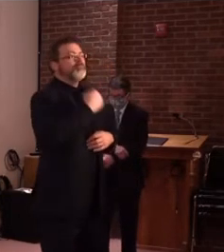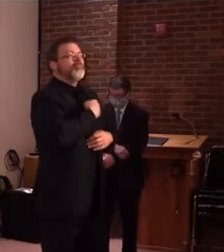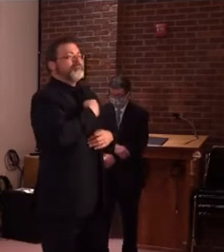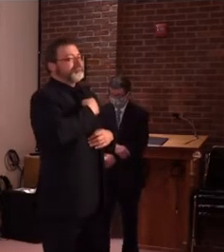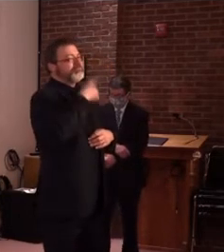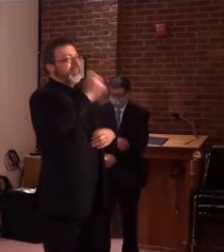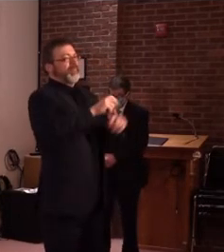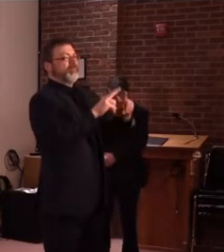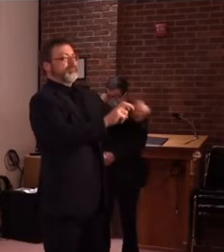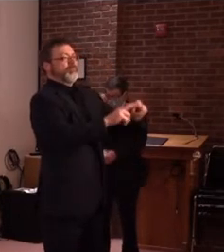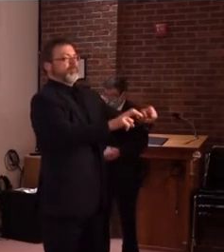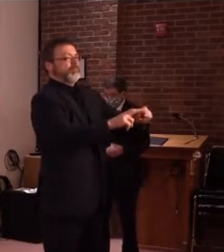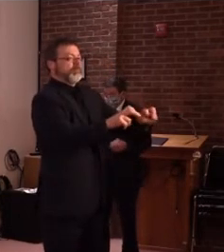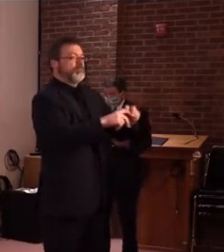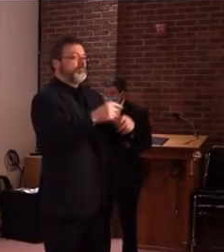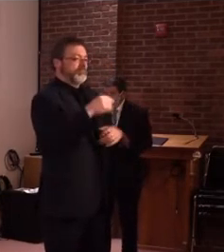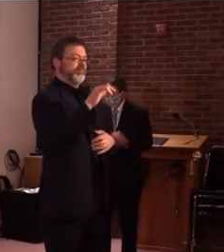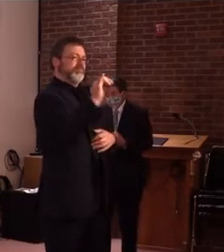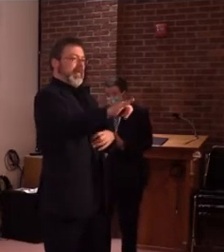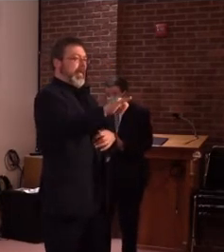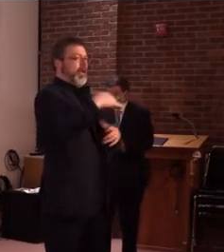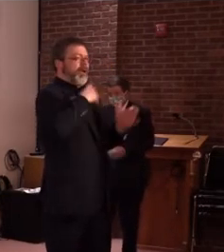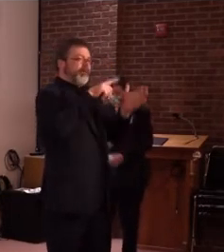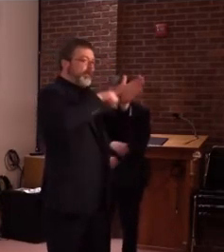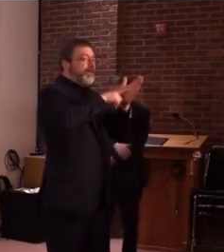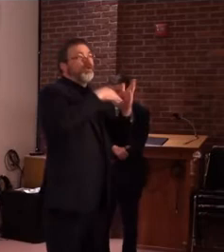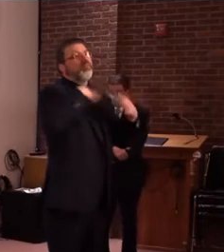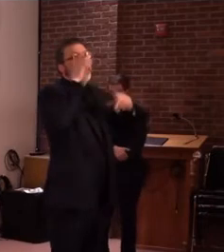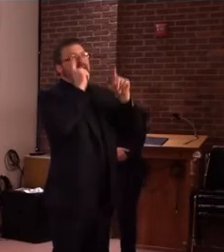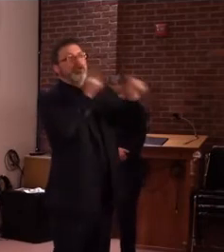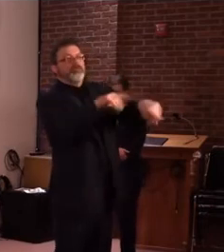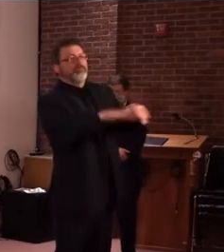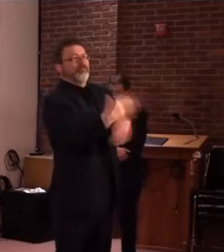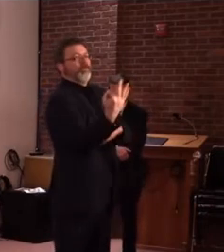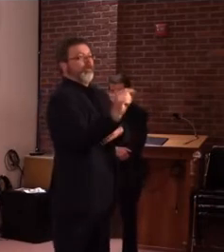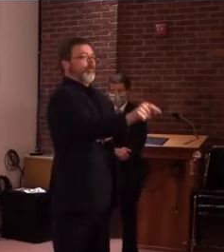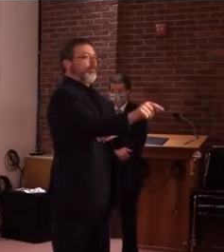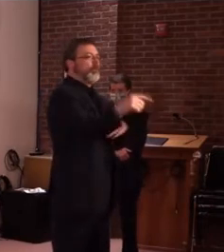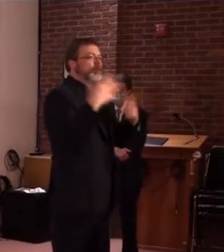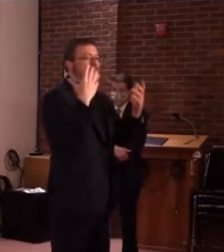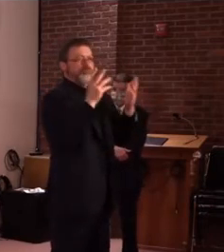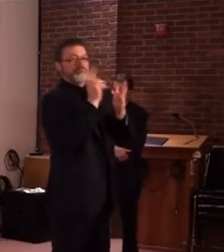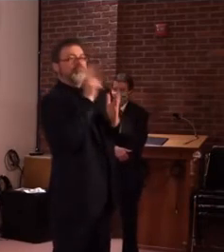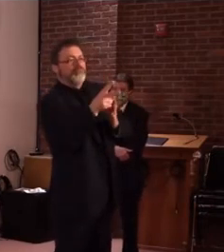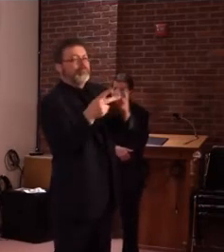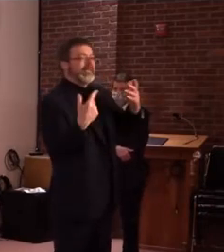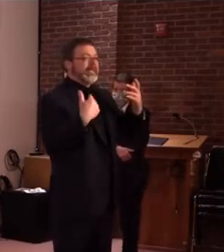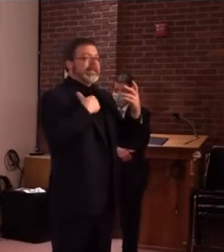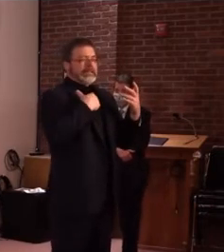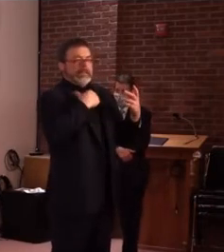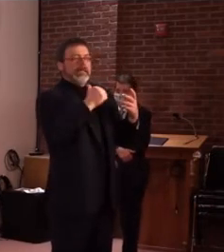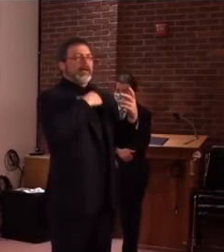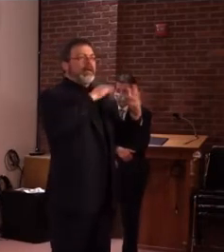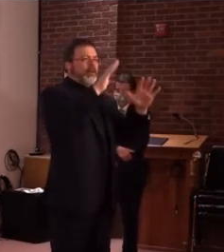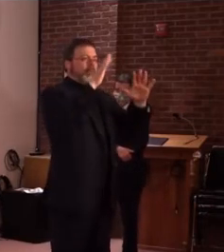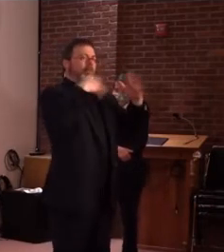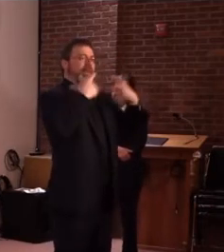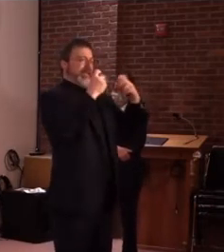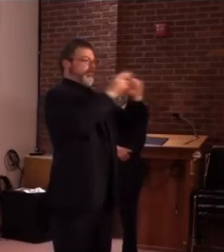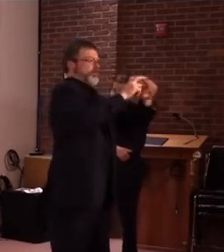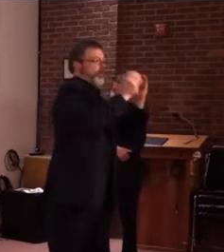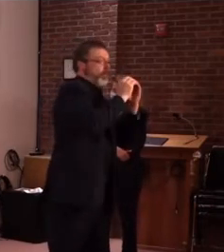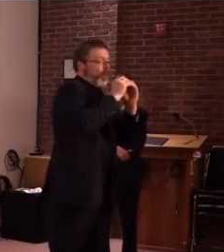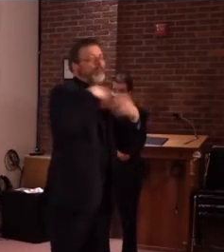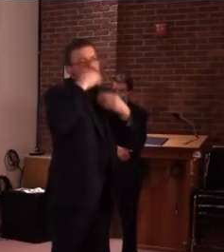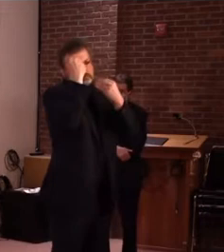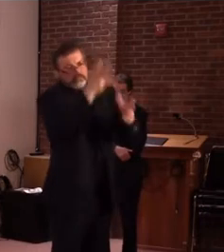enough with it to know what the request was. So obviously, we think we need to make sure that we